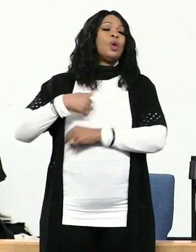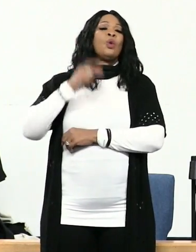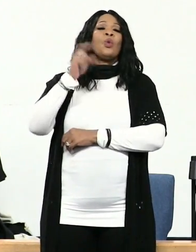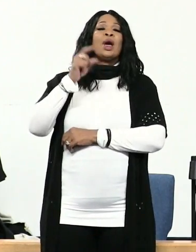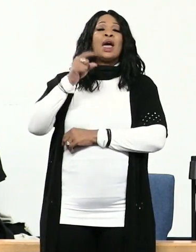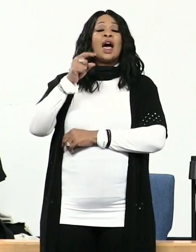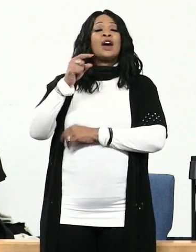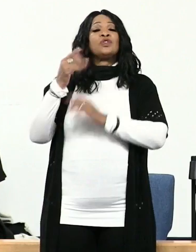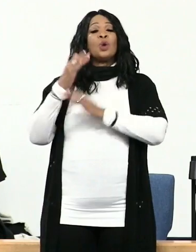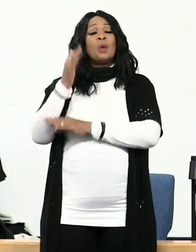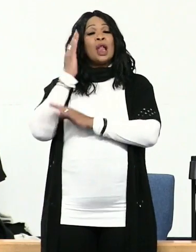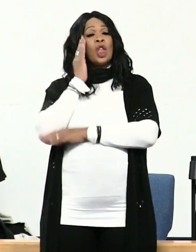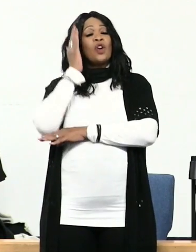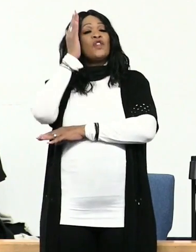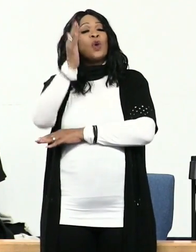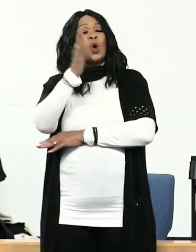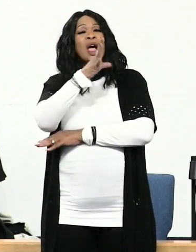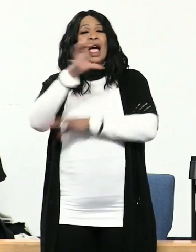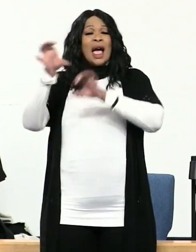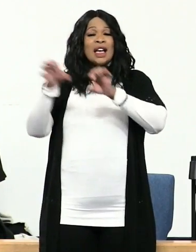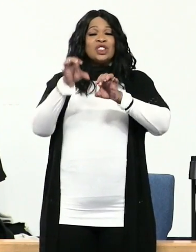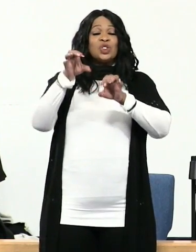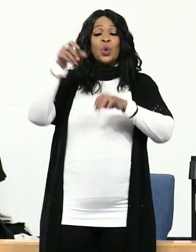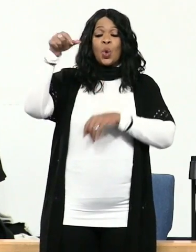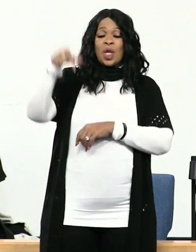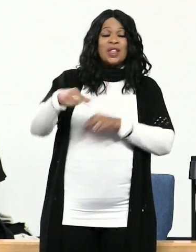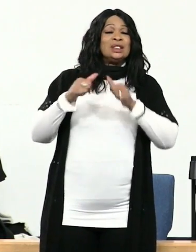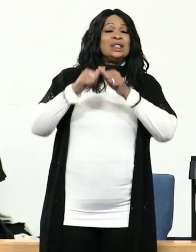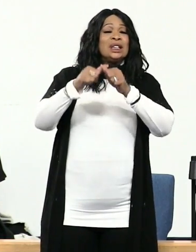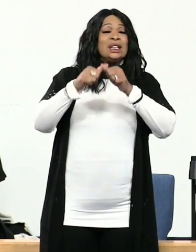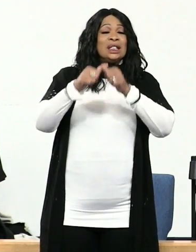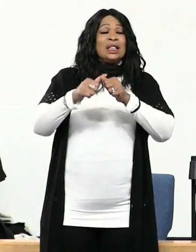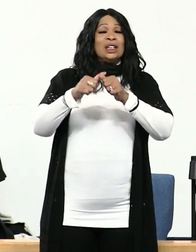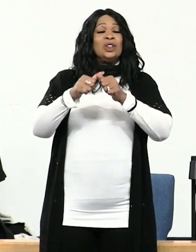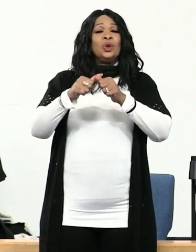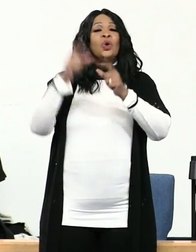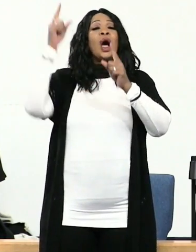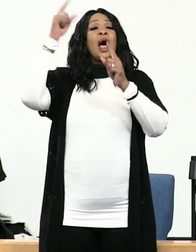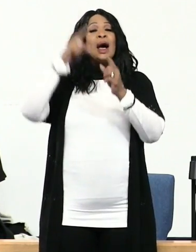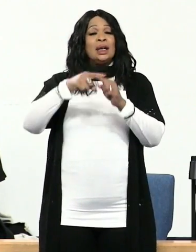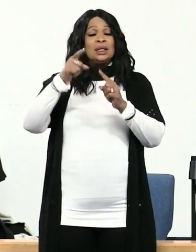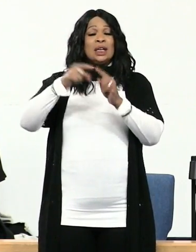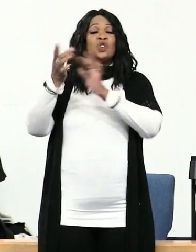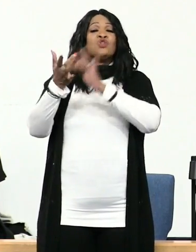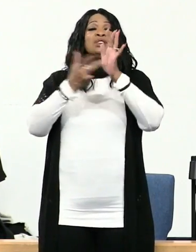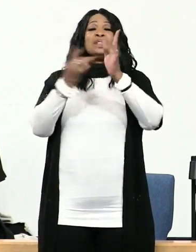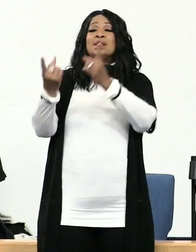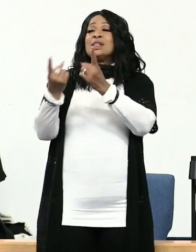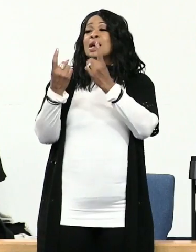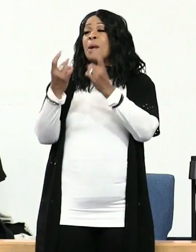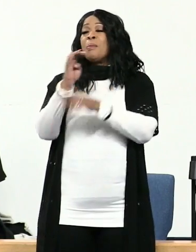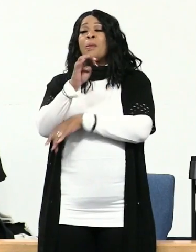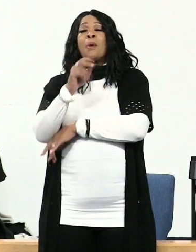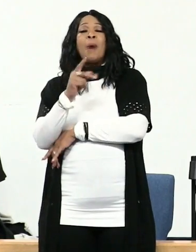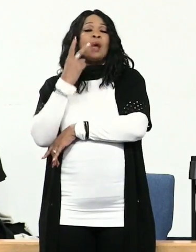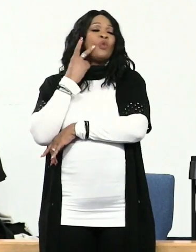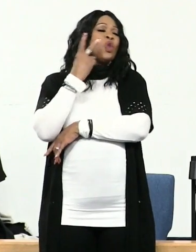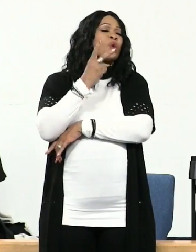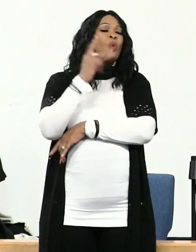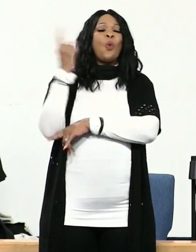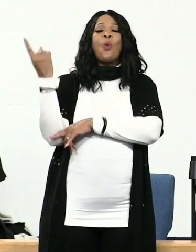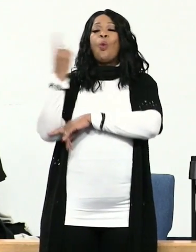looking forward. We are to do this until he returns. Looking forward to the fact that one